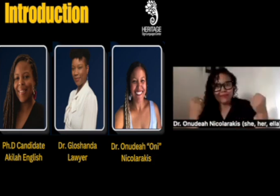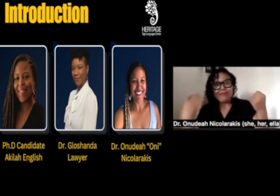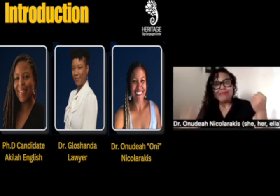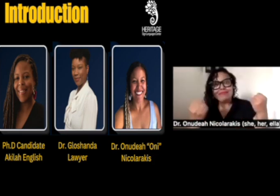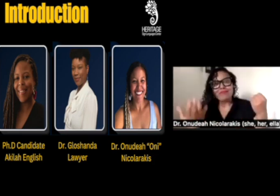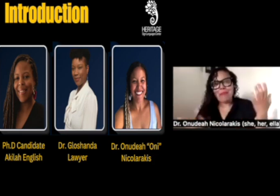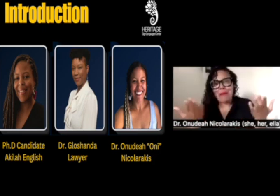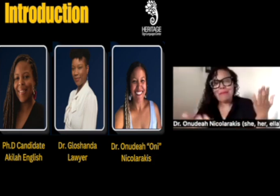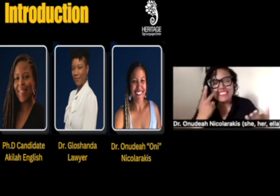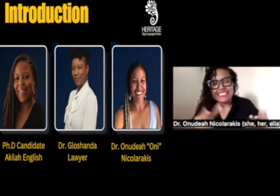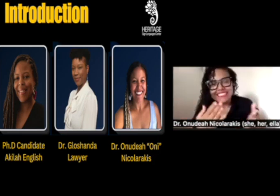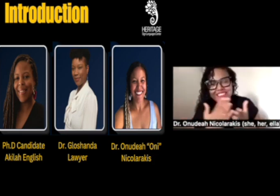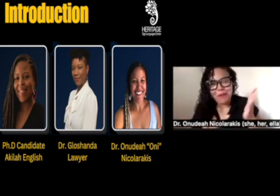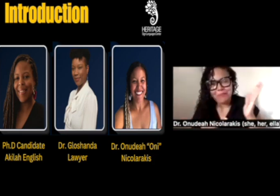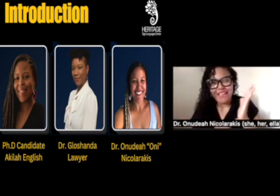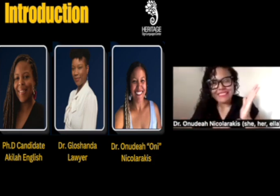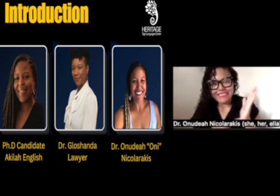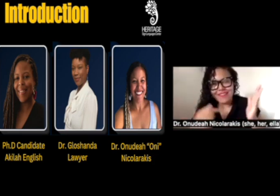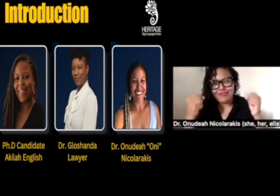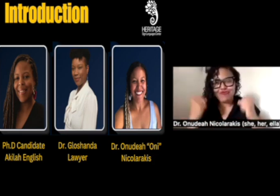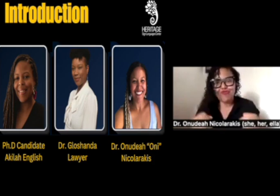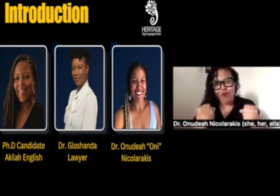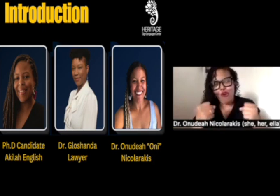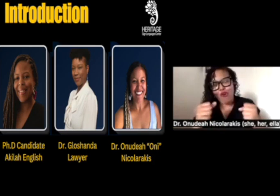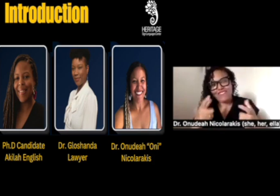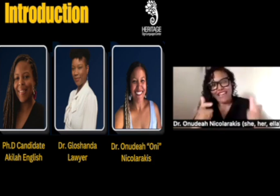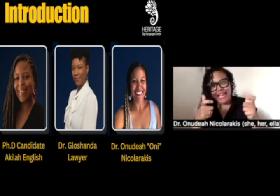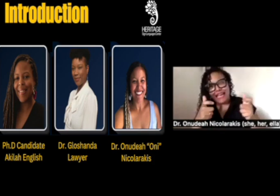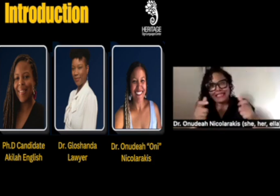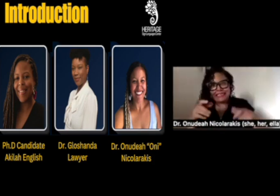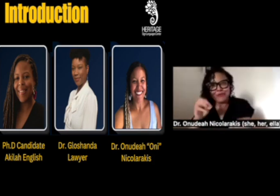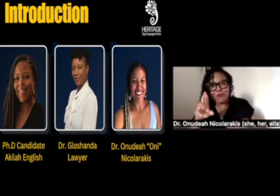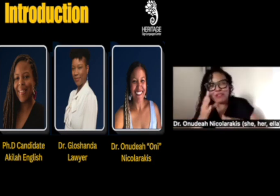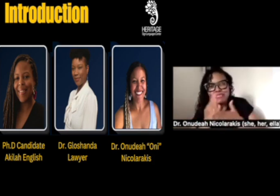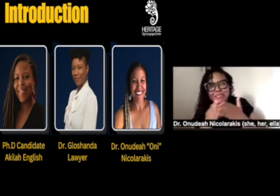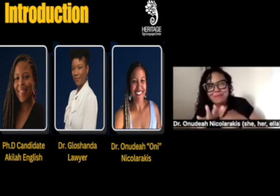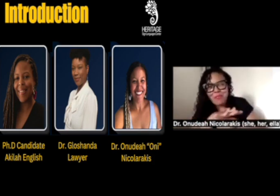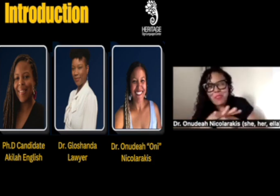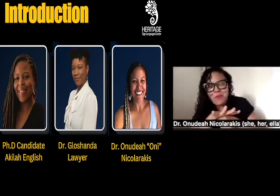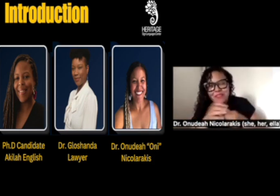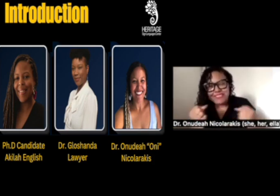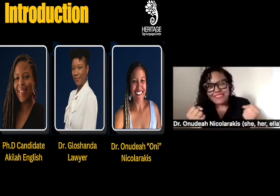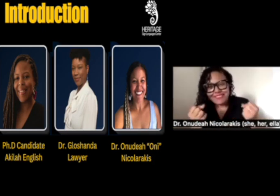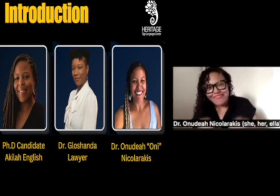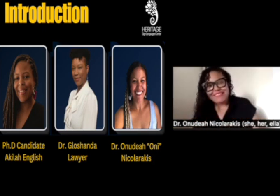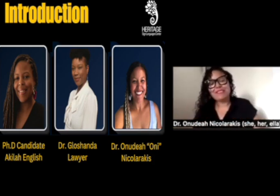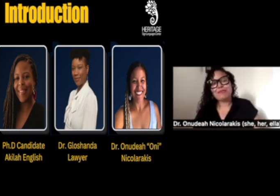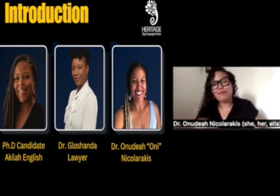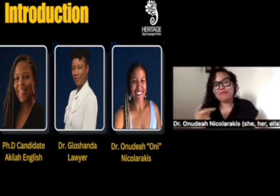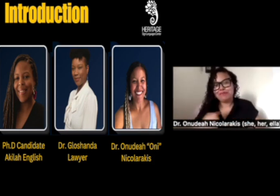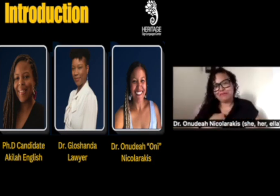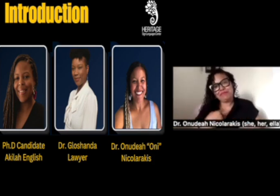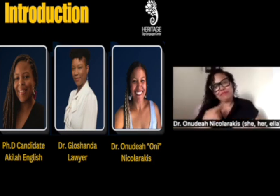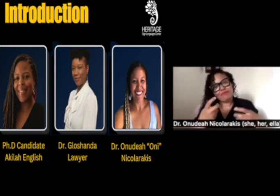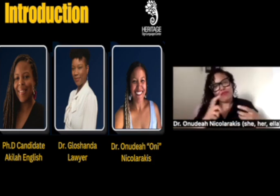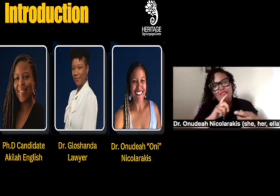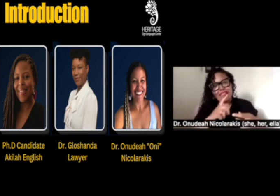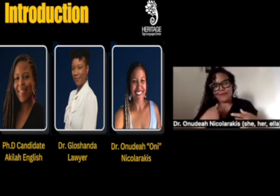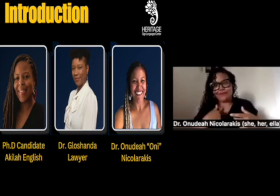Well, I was born in New York, and you may see some regional signs and may see me signing fast. So I will do my